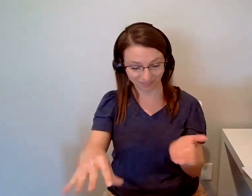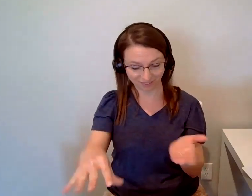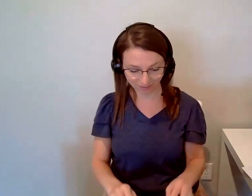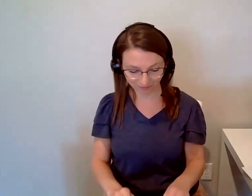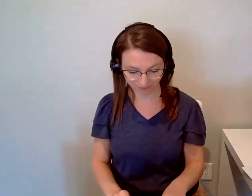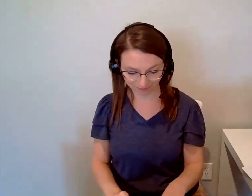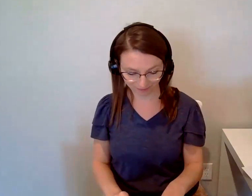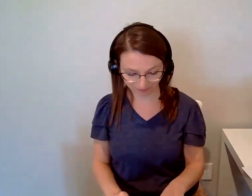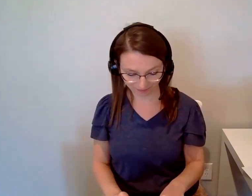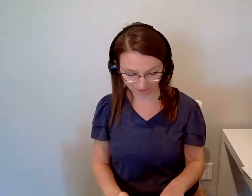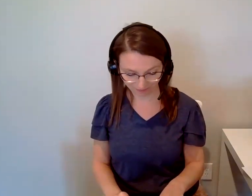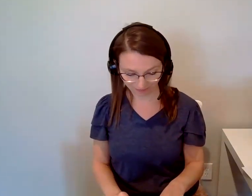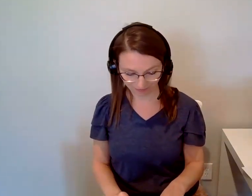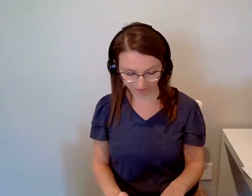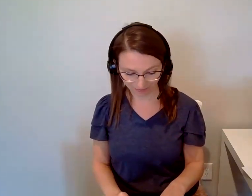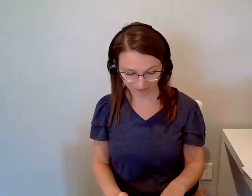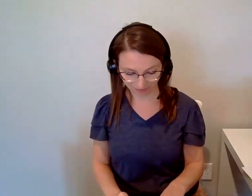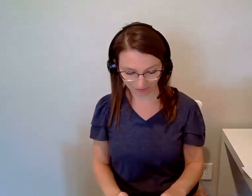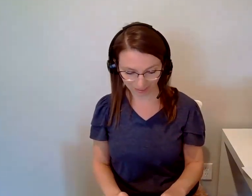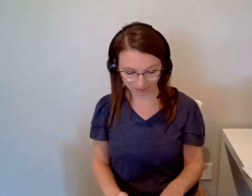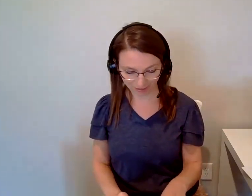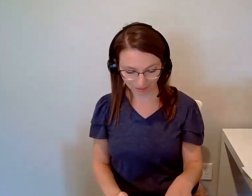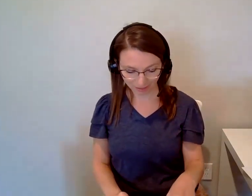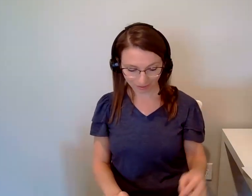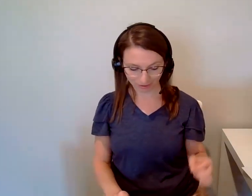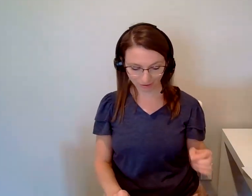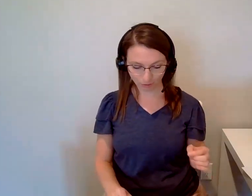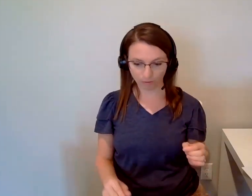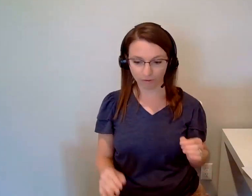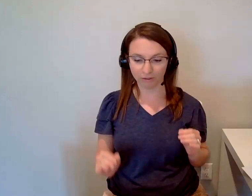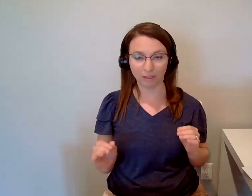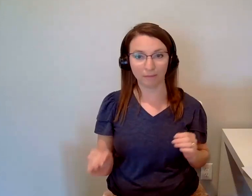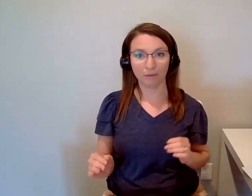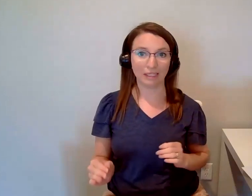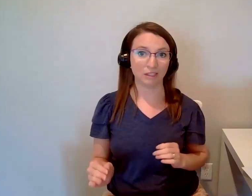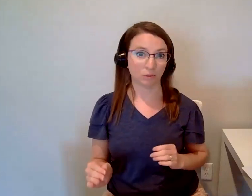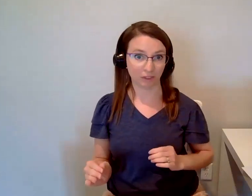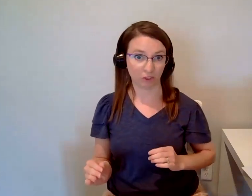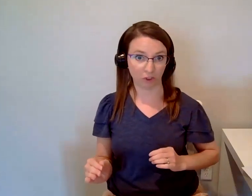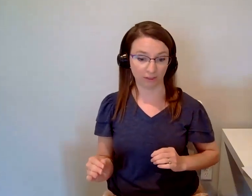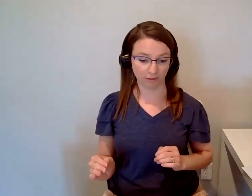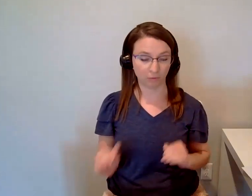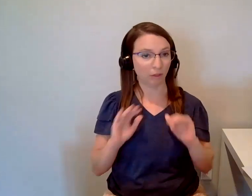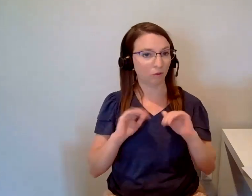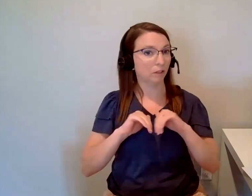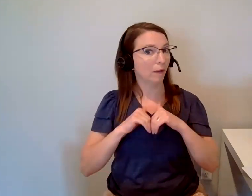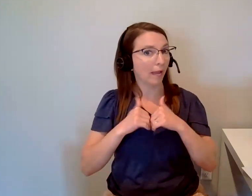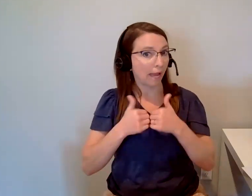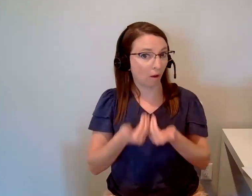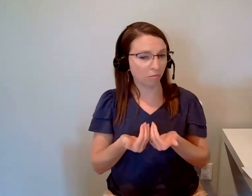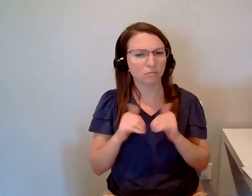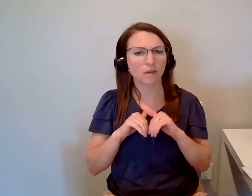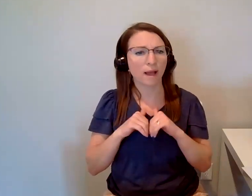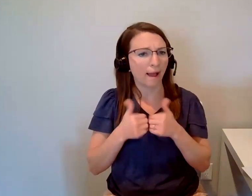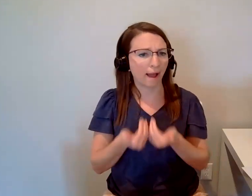Okay. All right. Let's go over a WH question. So we already know how.